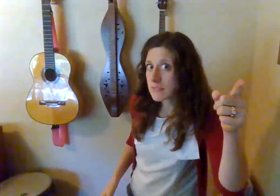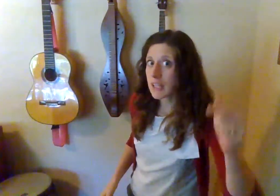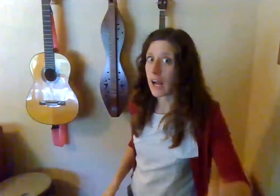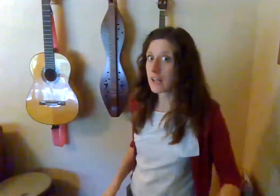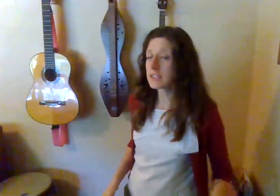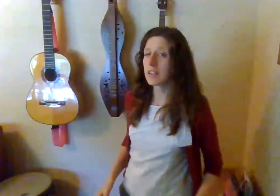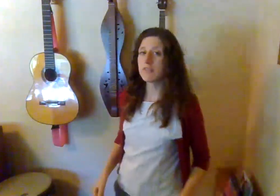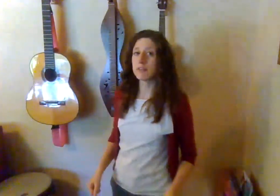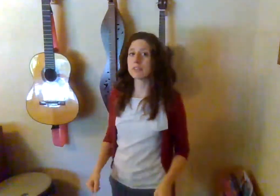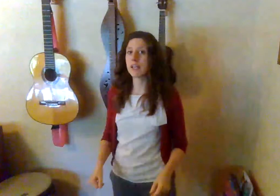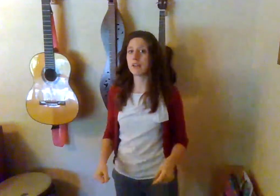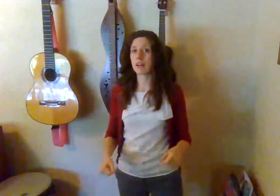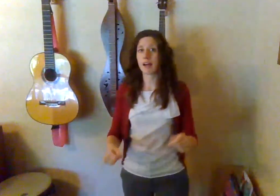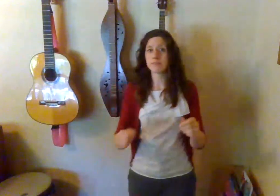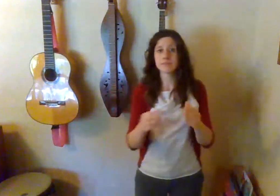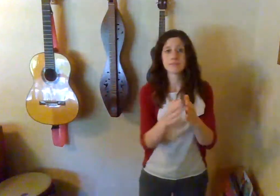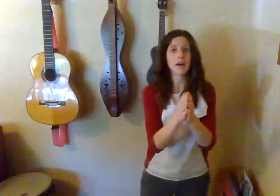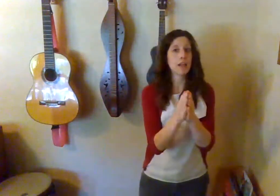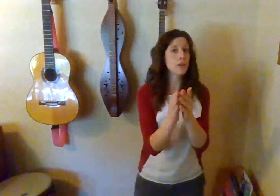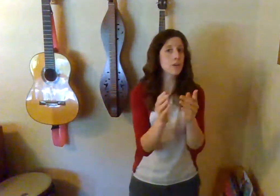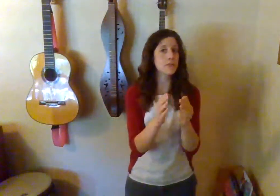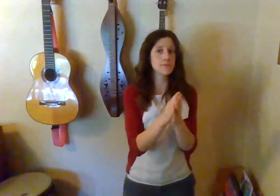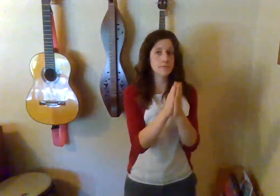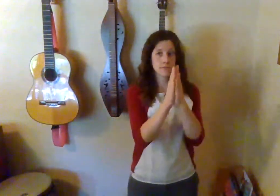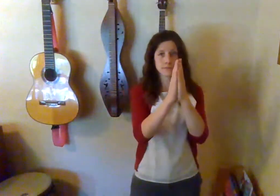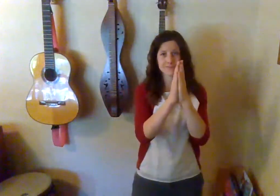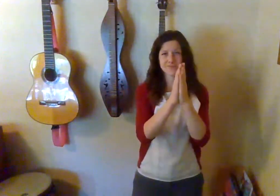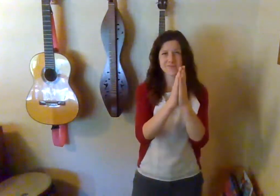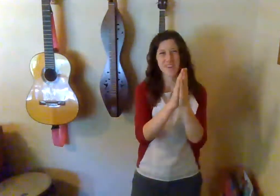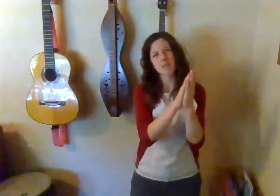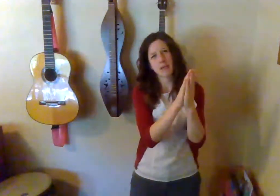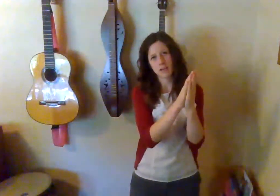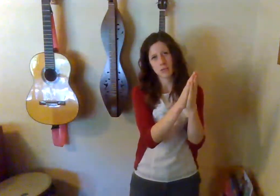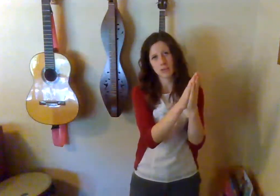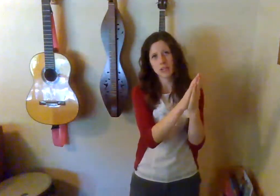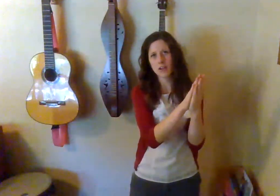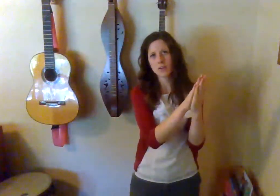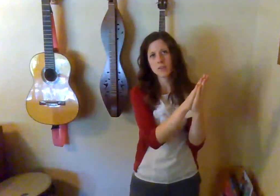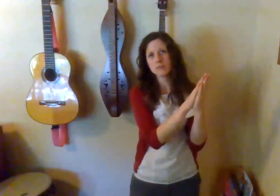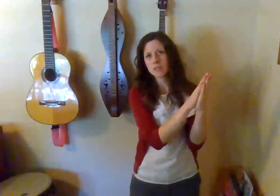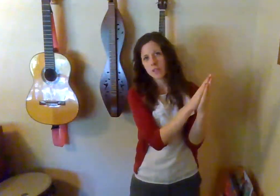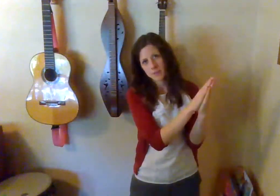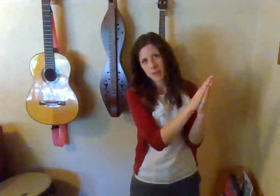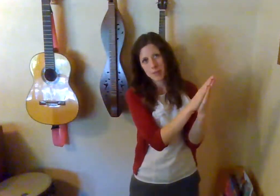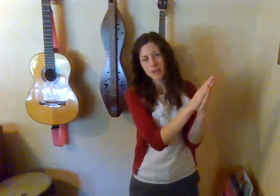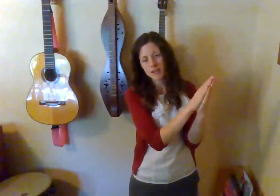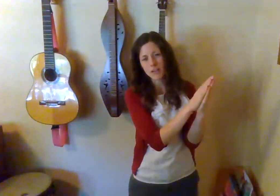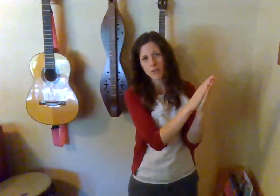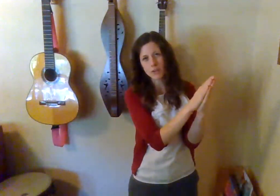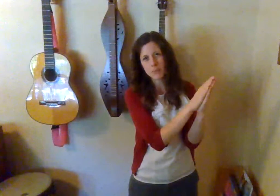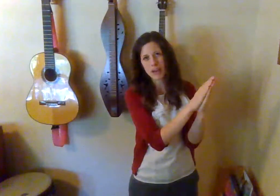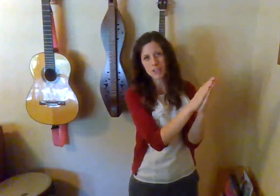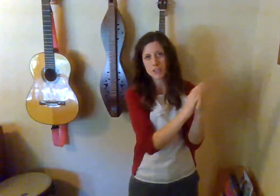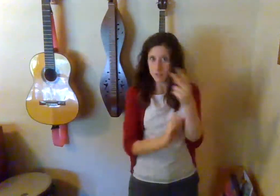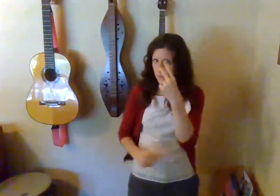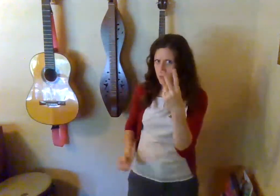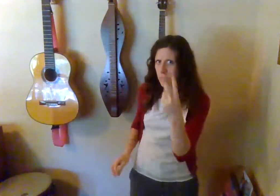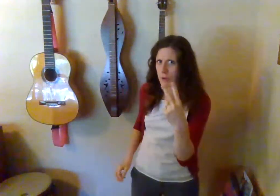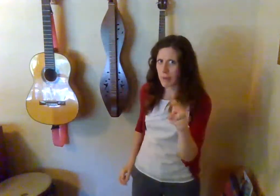I can tell if you said it or not. I know you. I mean, I don't really know you. Maybe. Unless you go to Badger. But if you go to